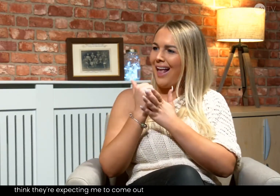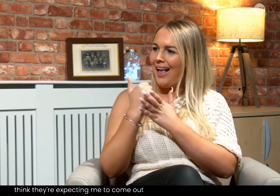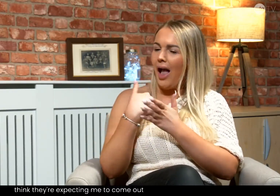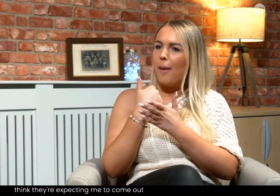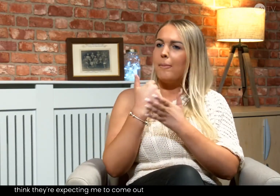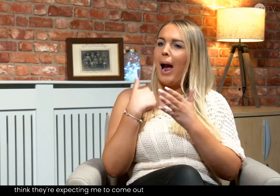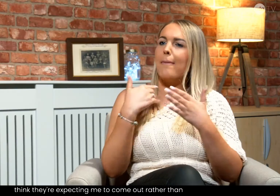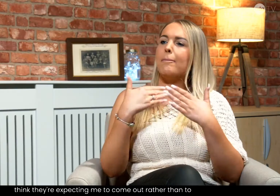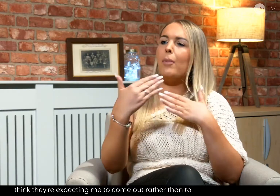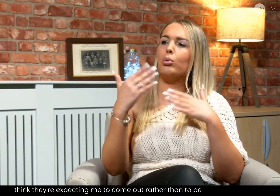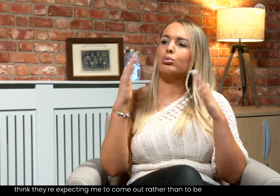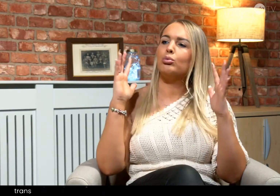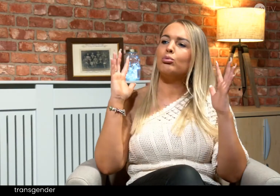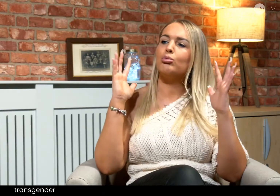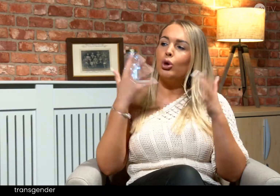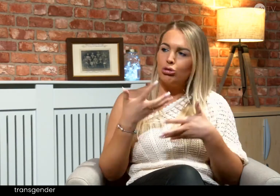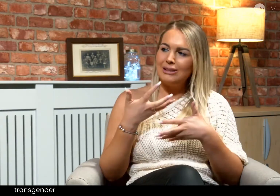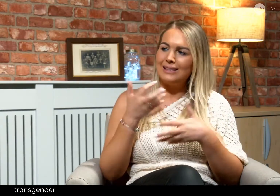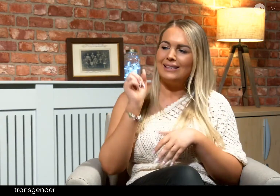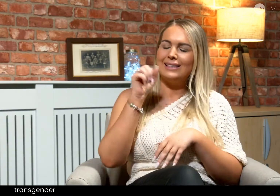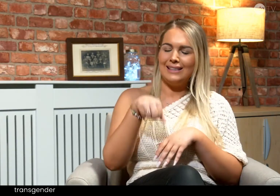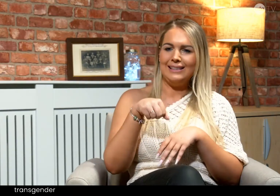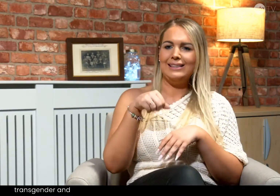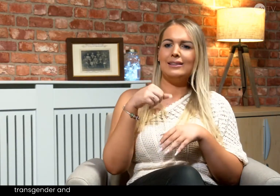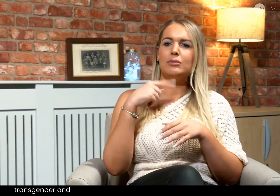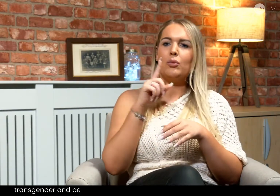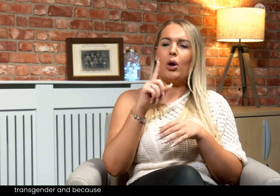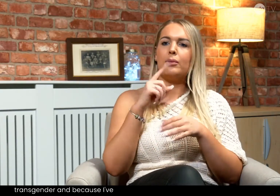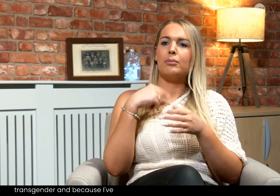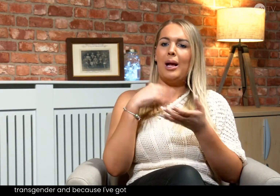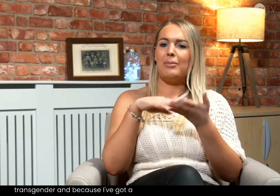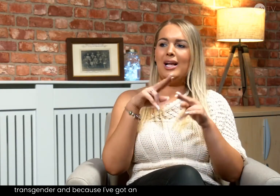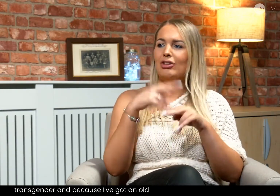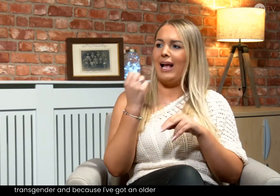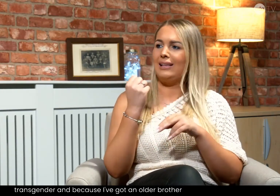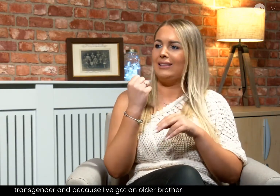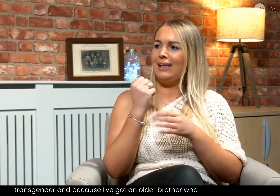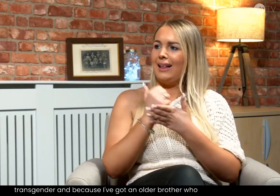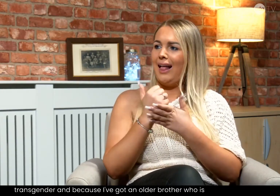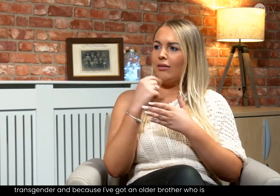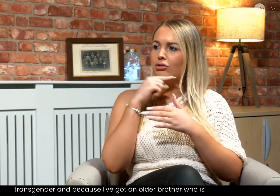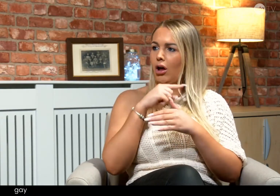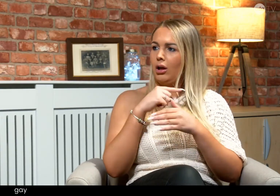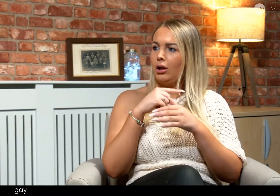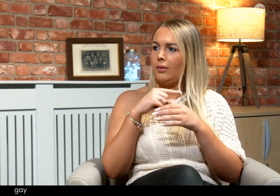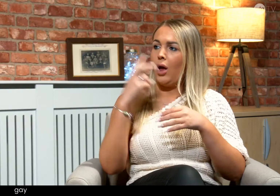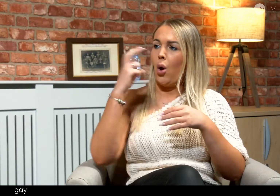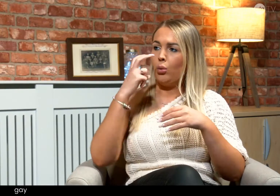transgender. And because I've got an older brother who is gay, my worry was to